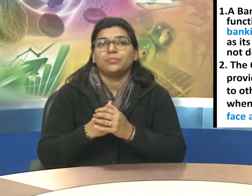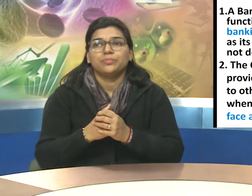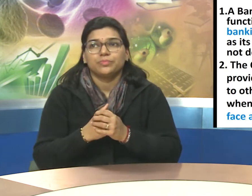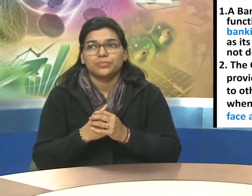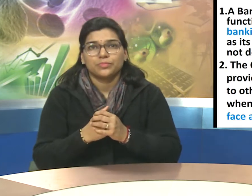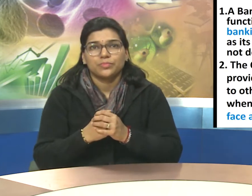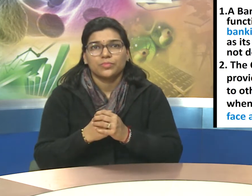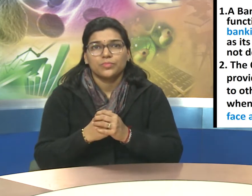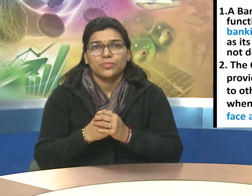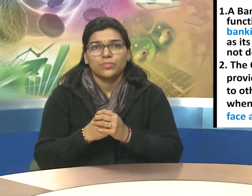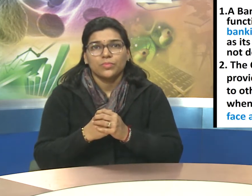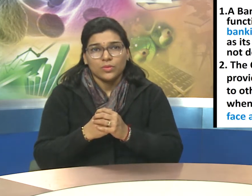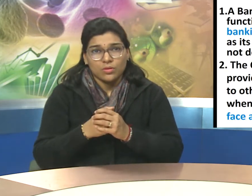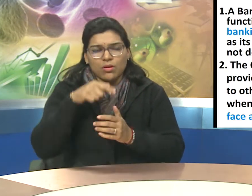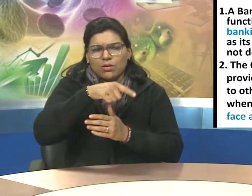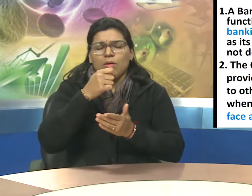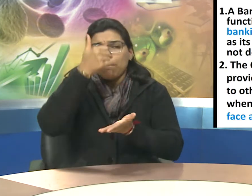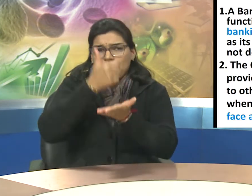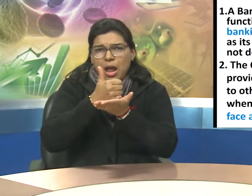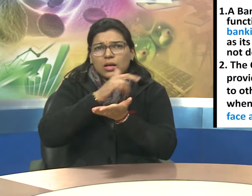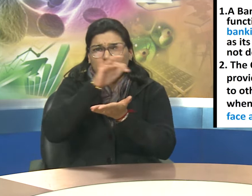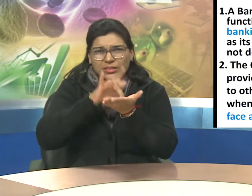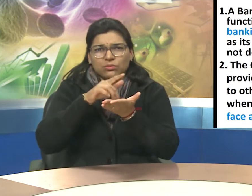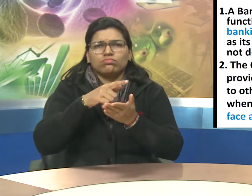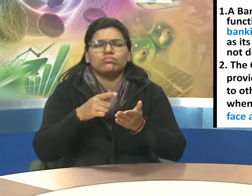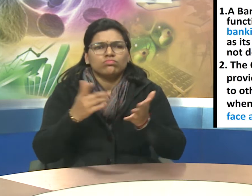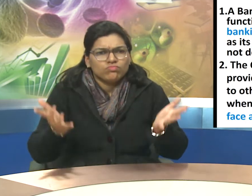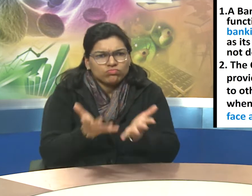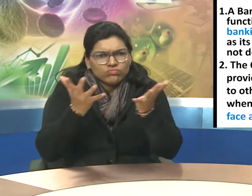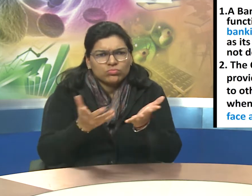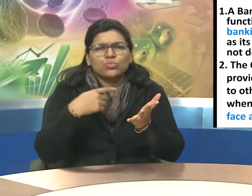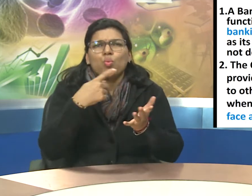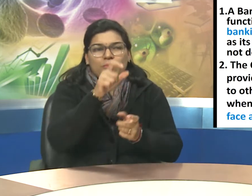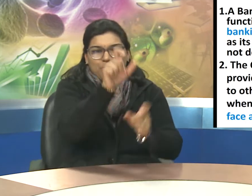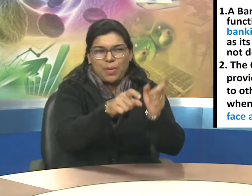column was stating the central bank.